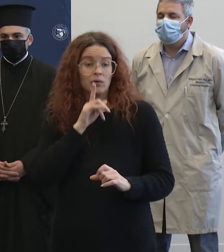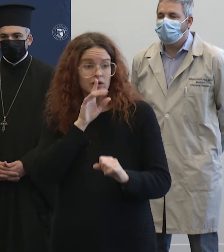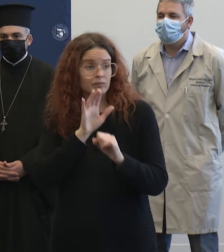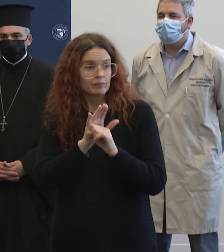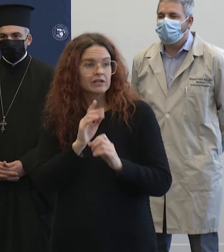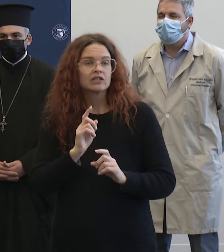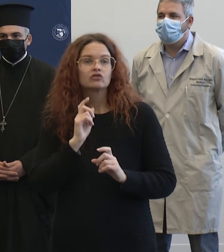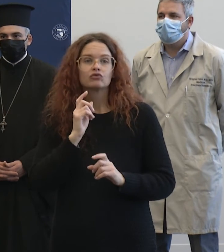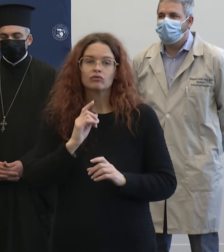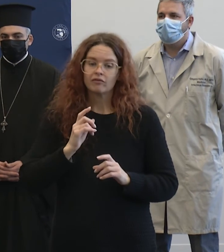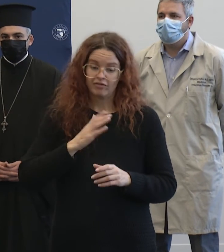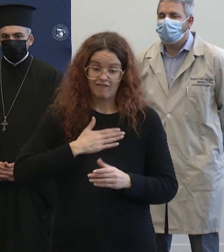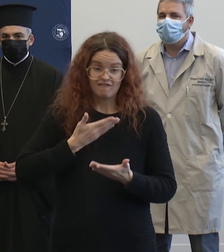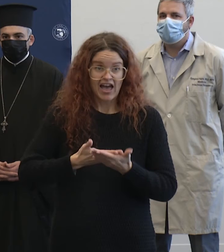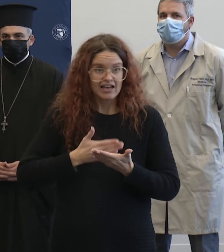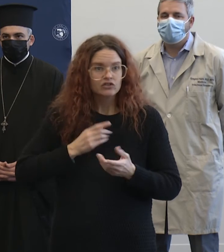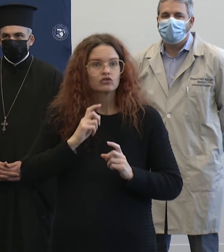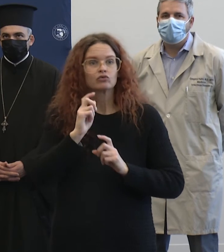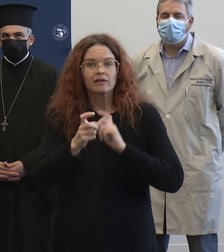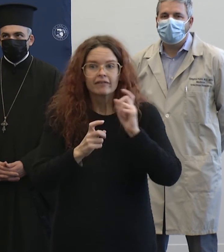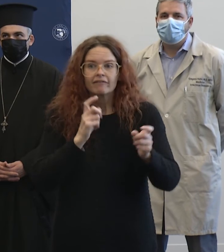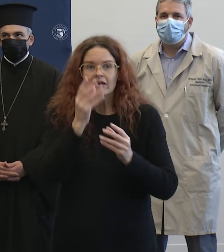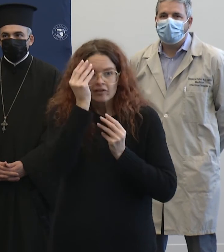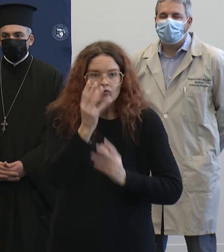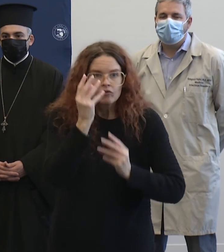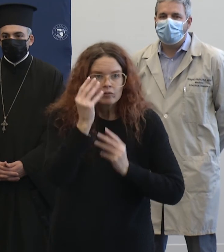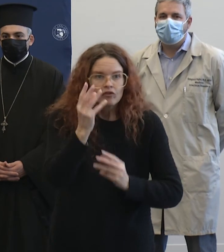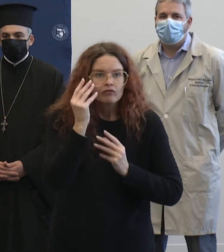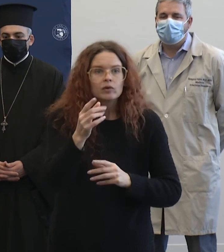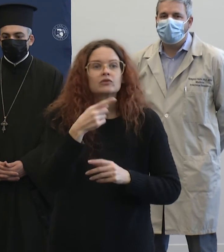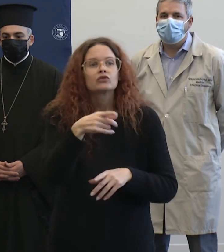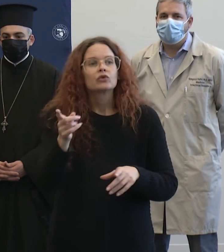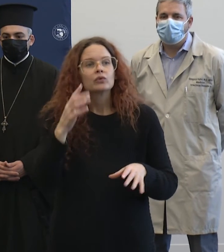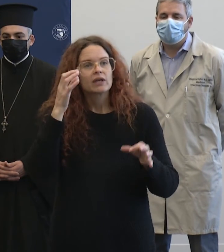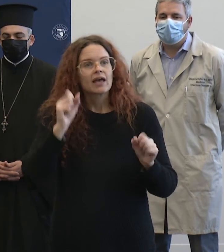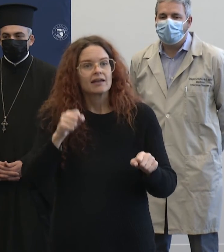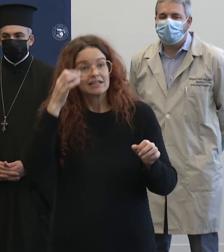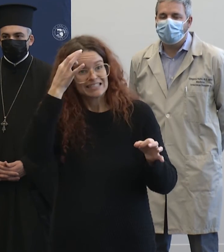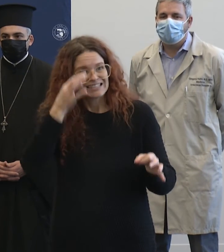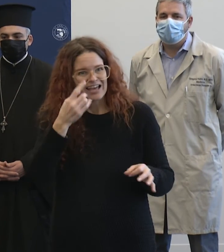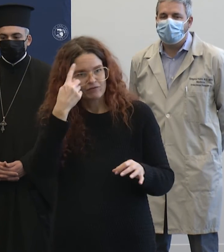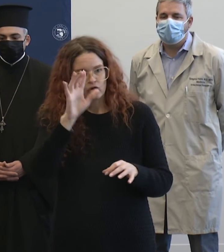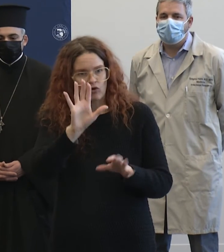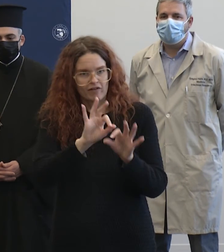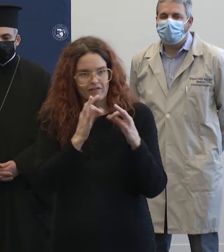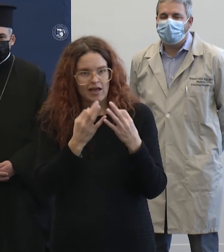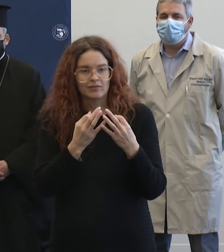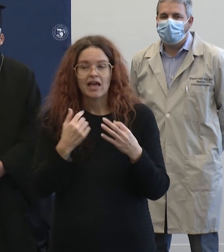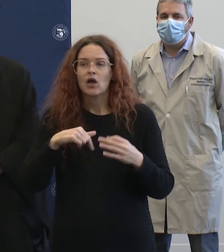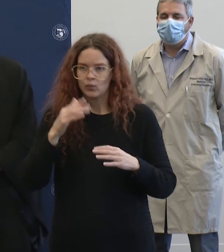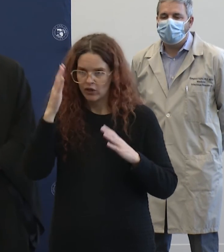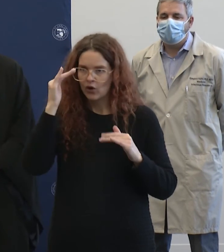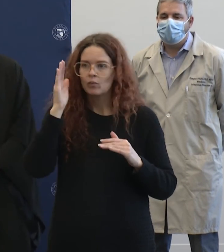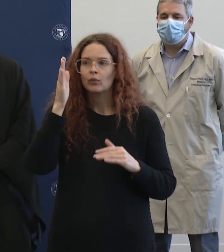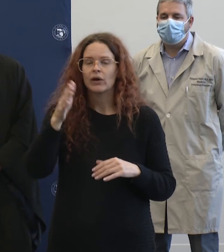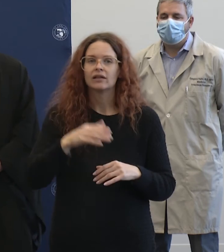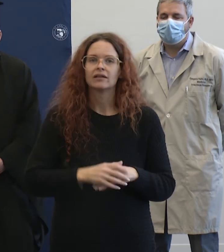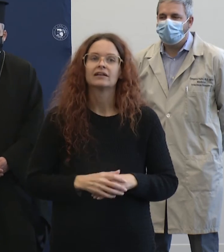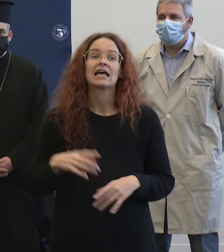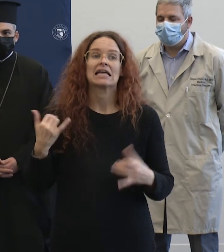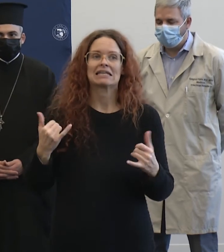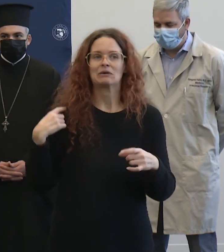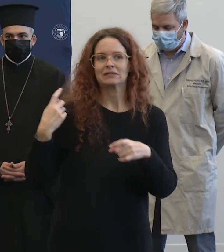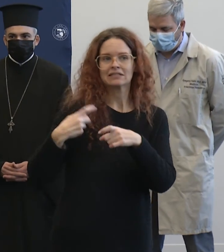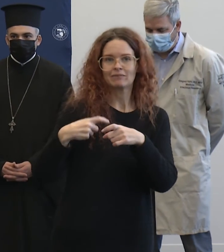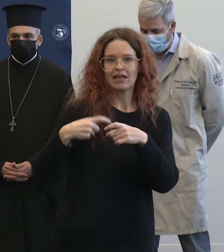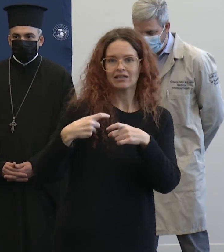you information so that you make the safe choice for you and your family. And we hope this holiday season that is what you do. Unas pocas de